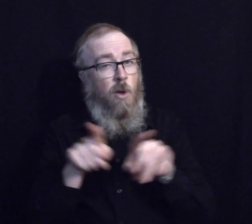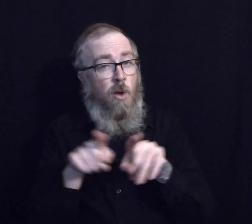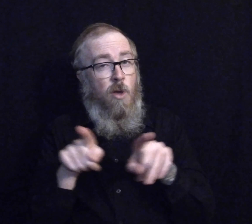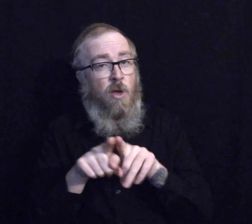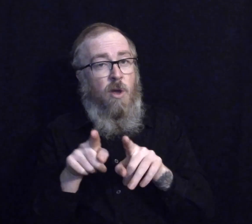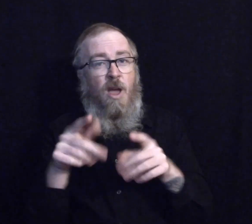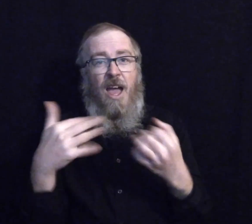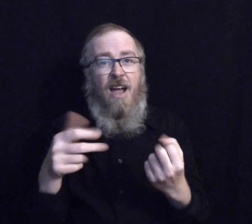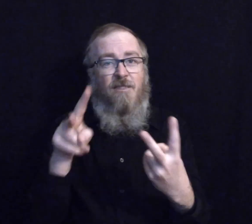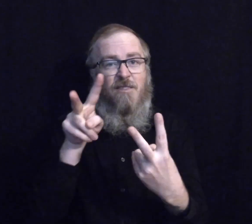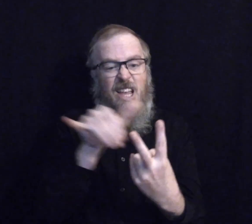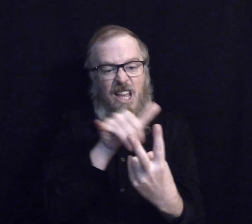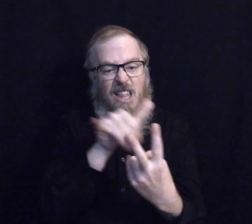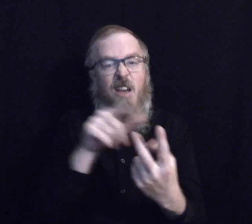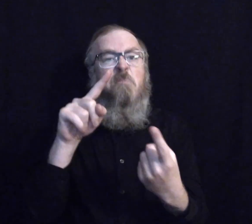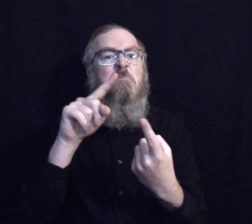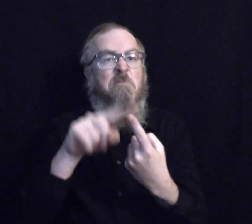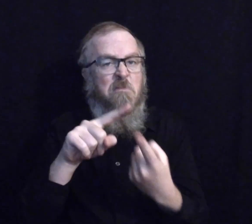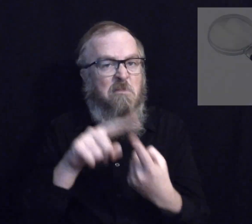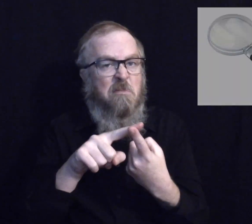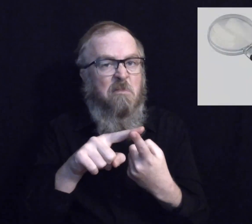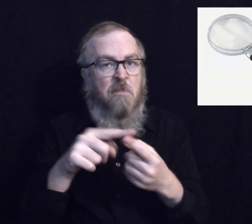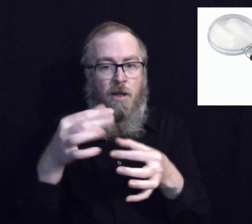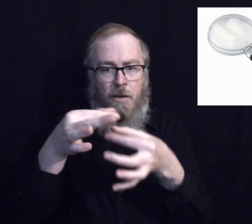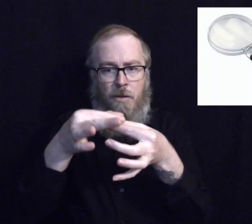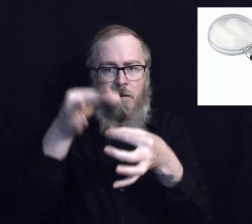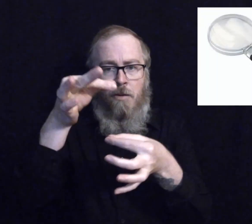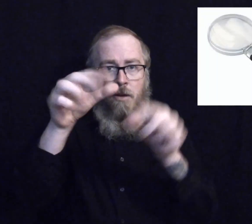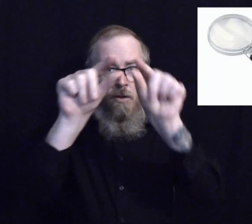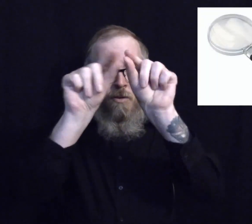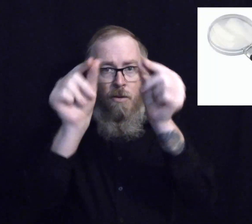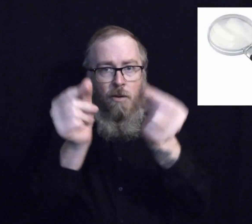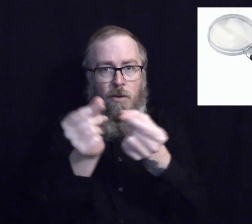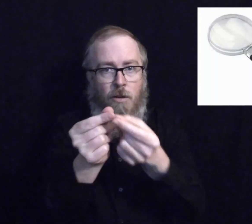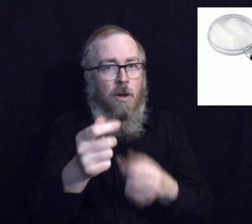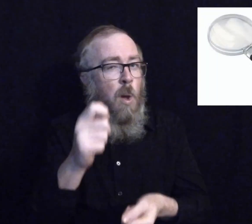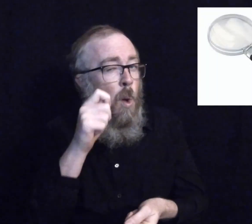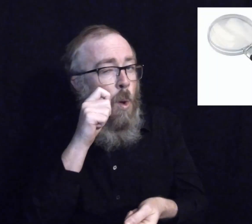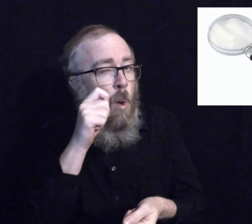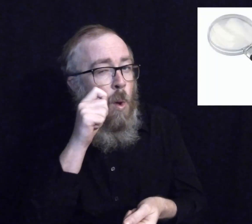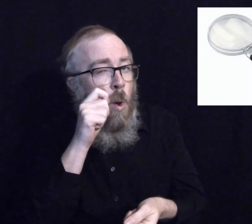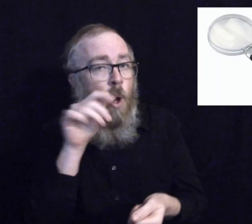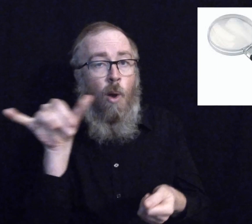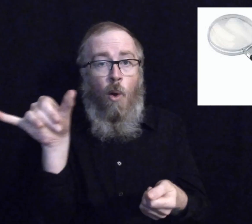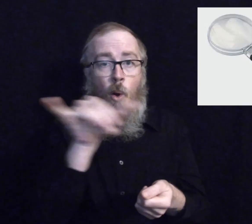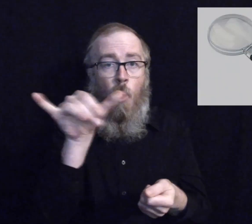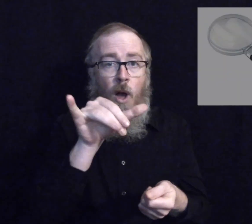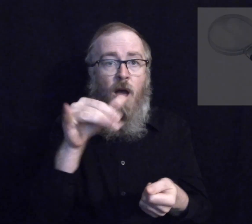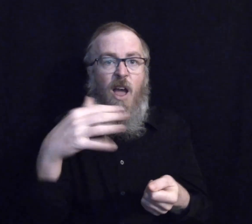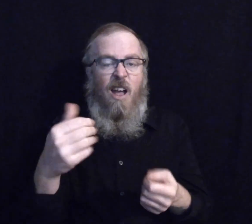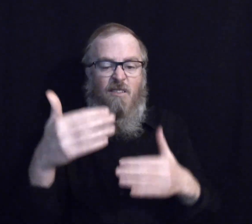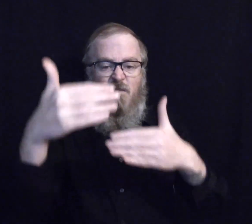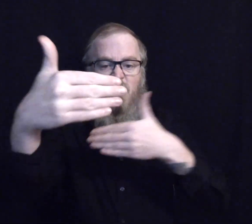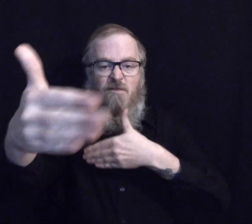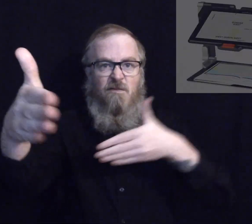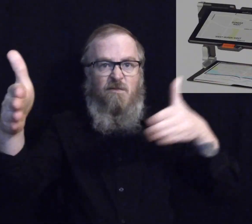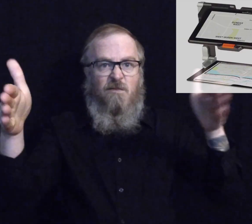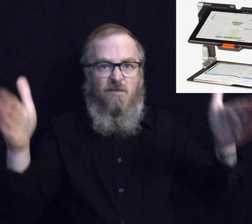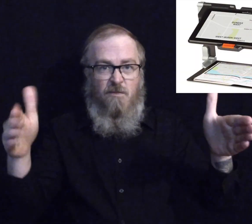very strong magnification. You could also have either the traditional type of magnifier or a stand